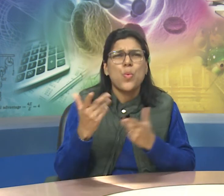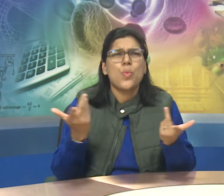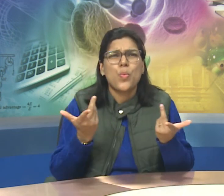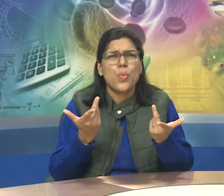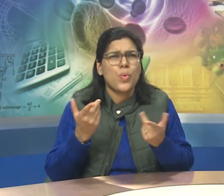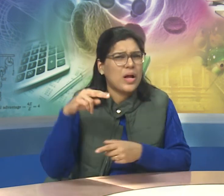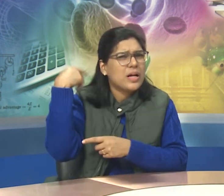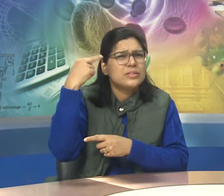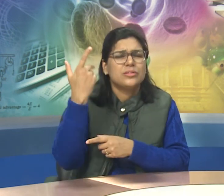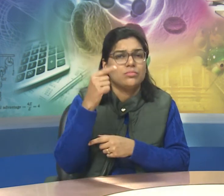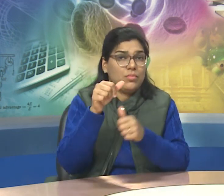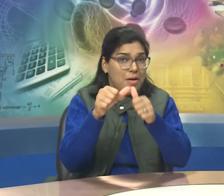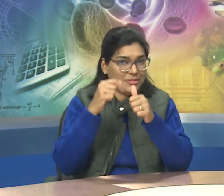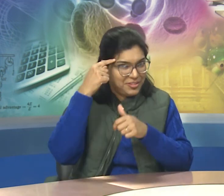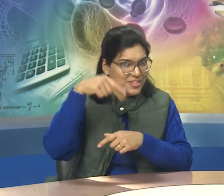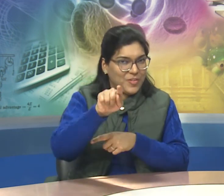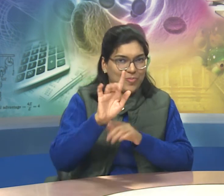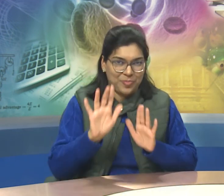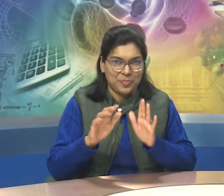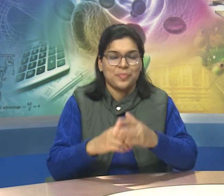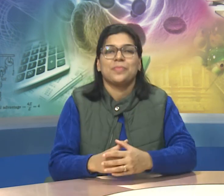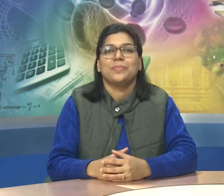can suffer from the stress.